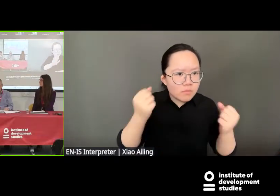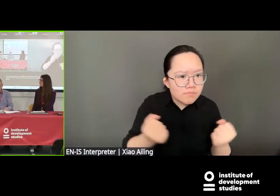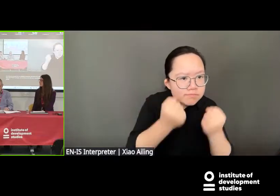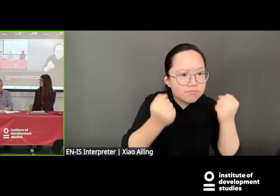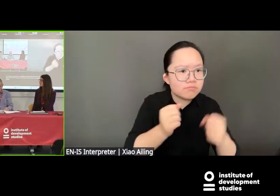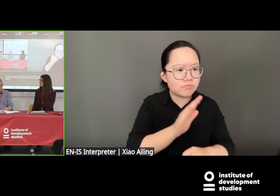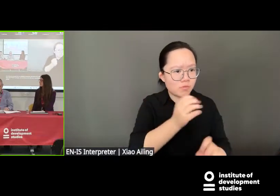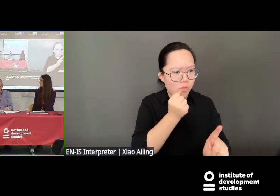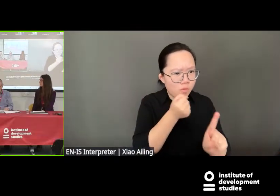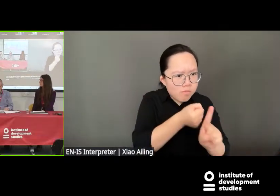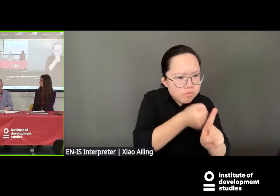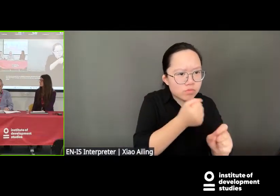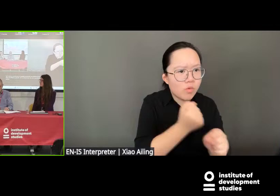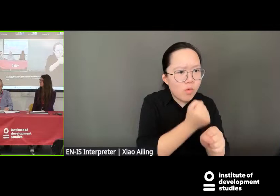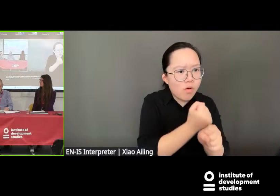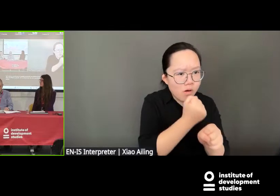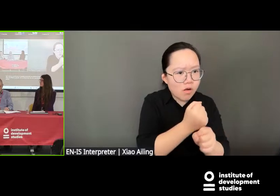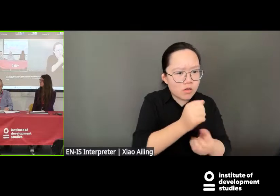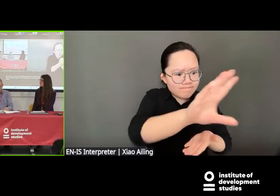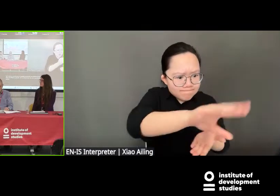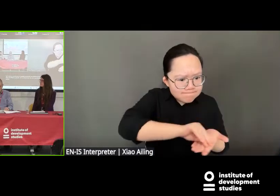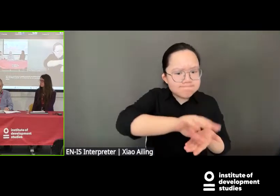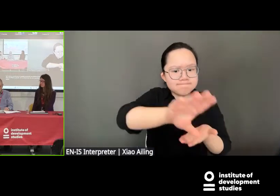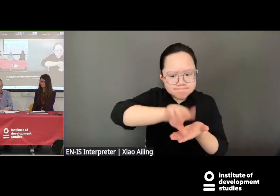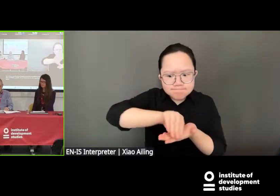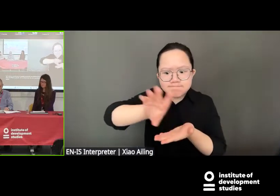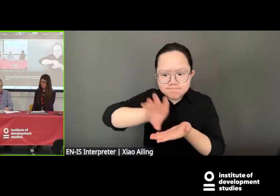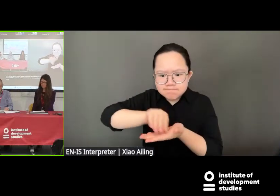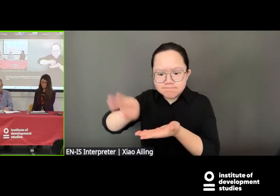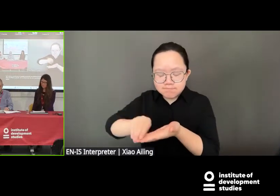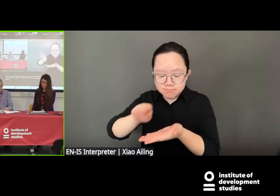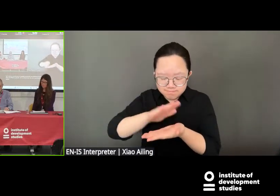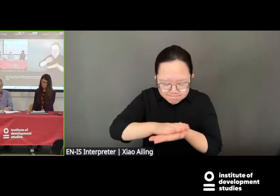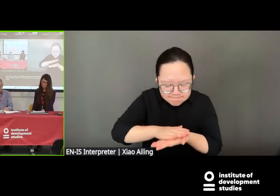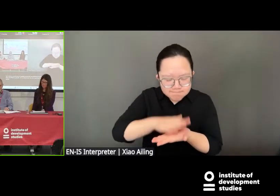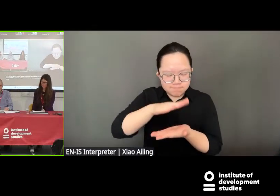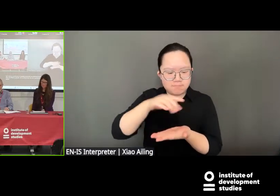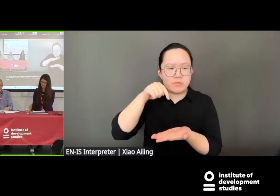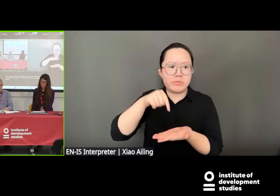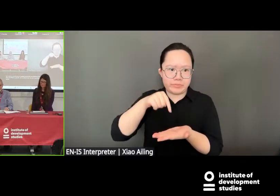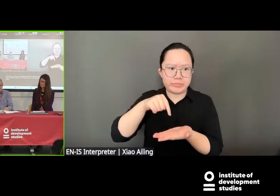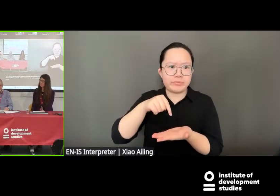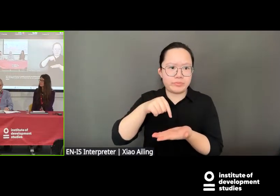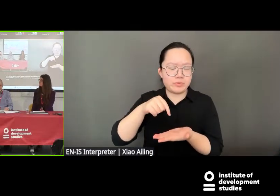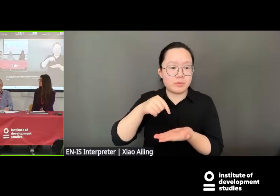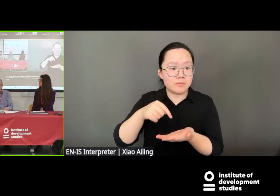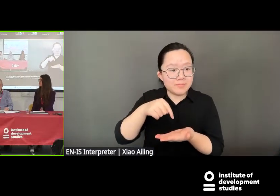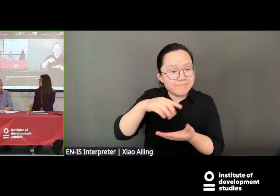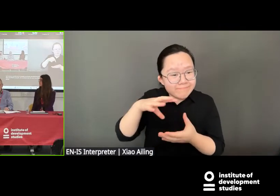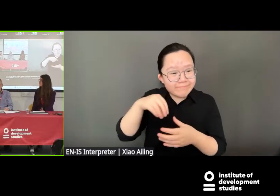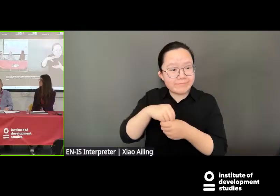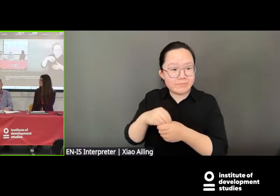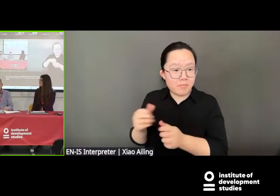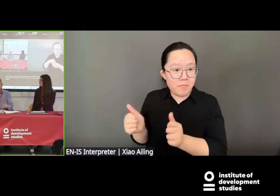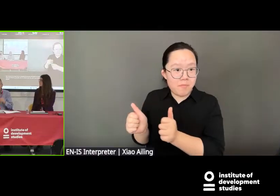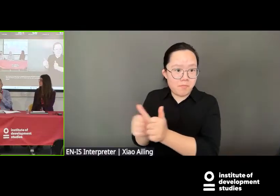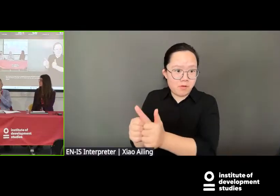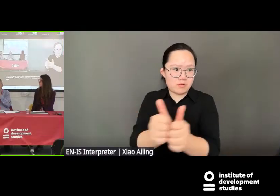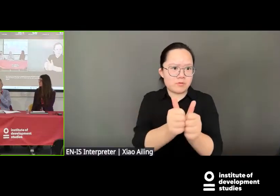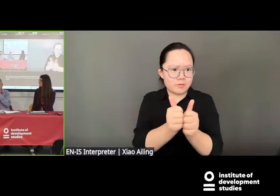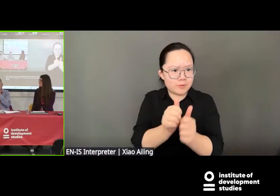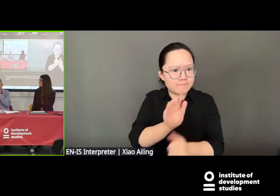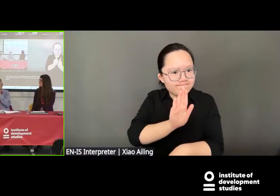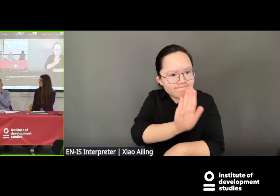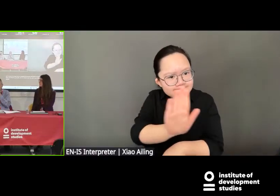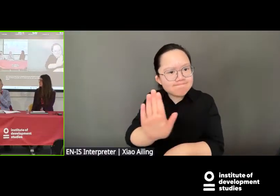with disability representatives have all contributed to this bulletin, embodying the partnership model of the DID programme. Since